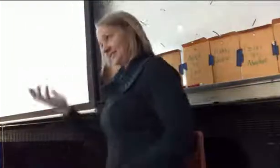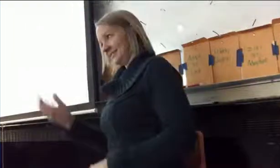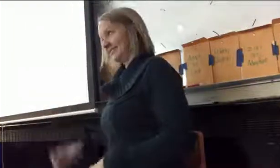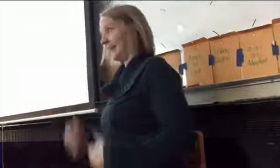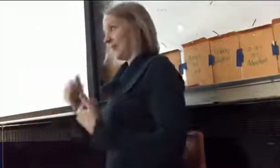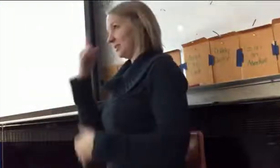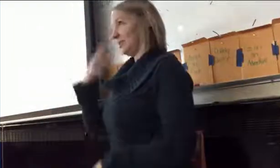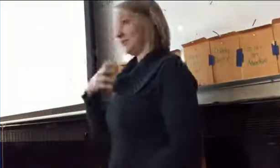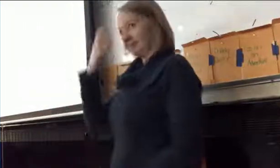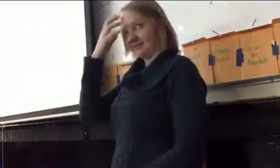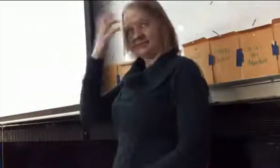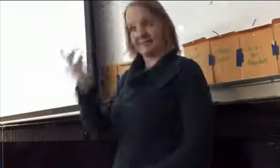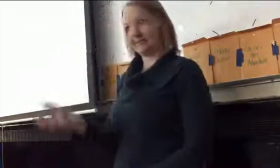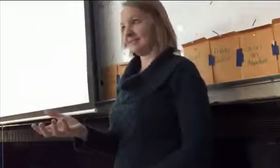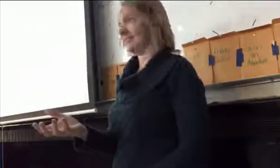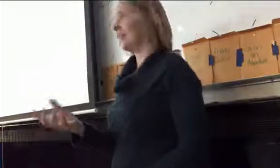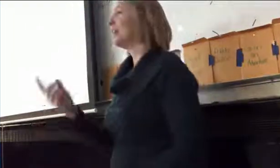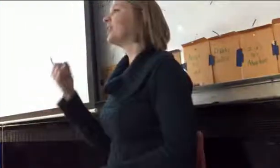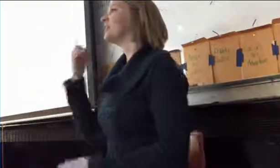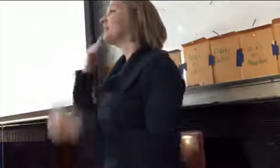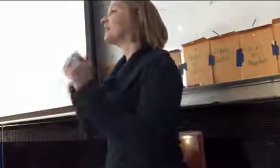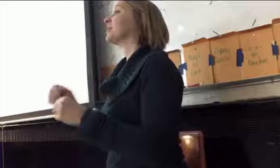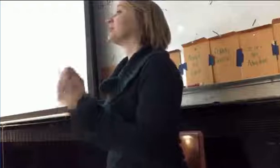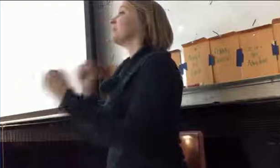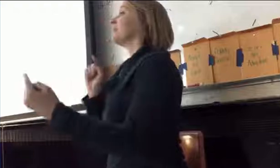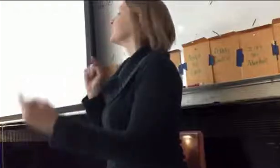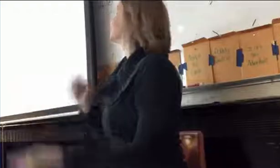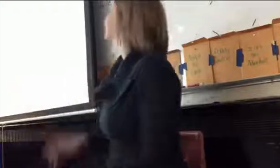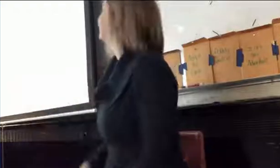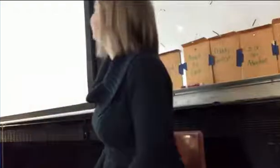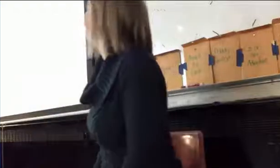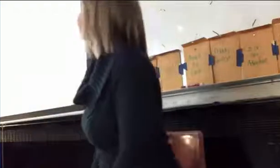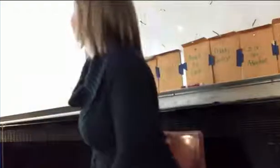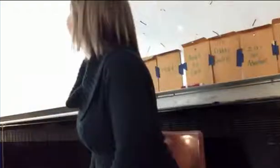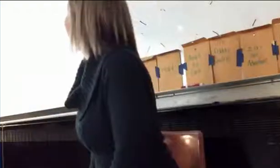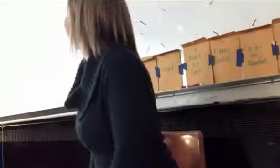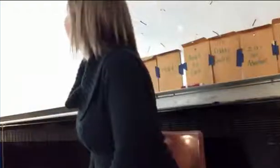And now, do you think we could reverse the procedure? Watch.